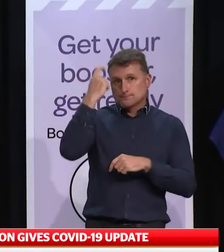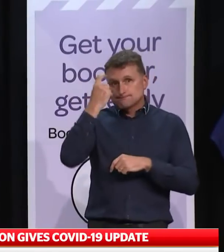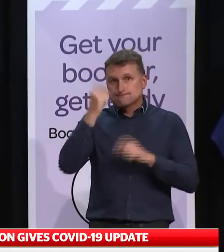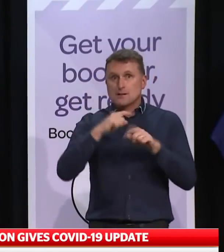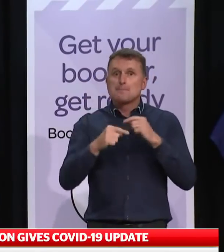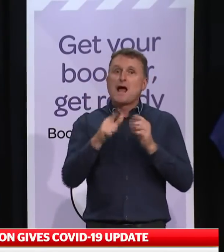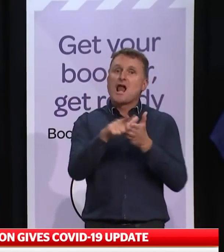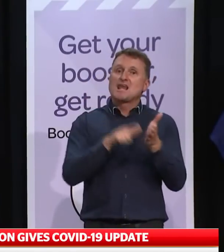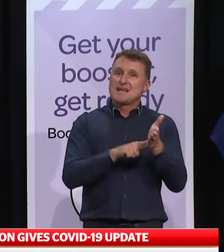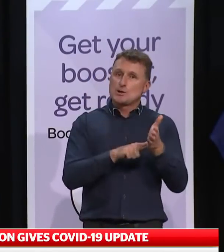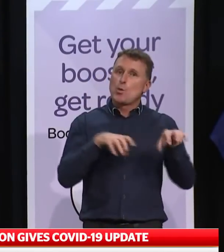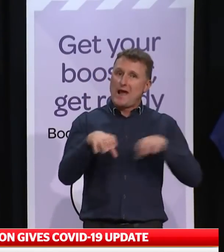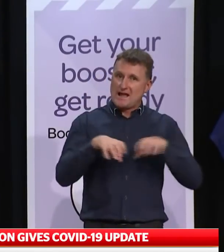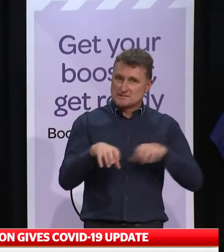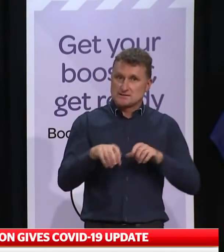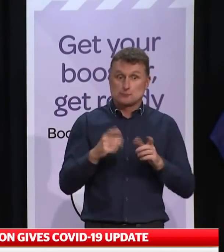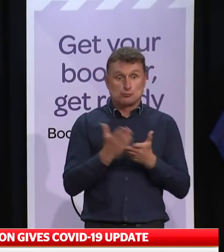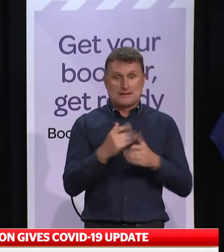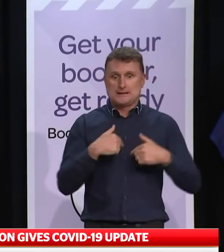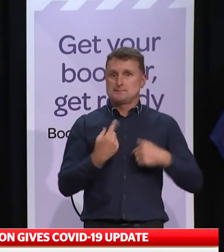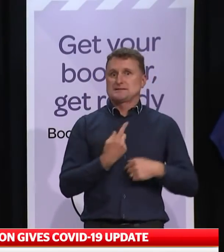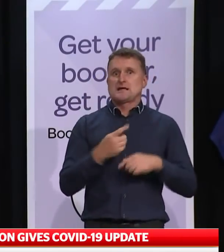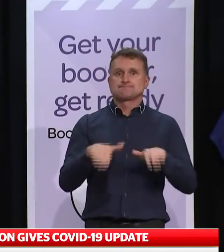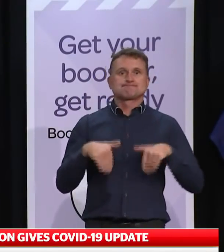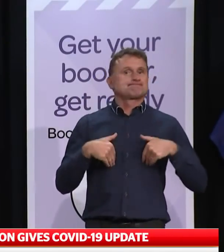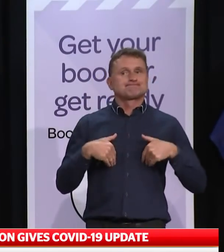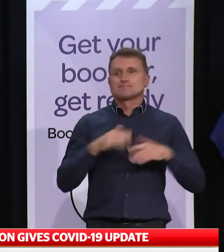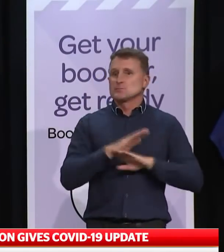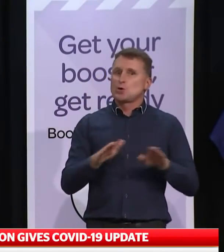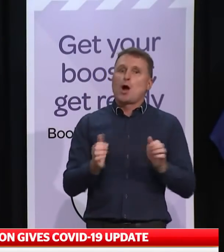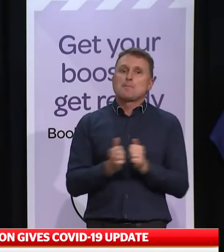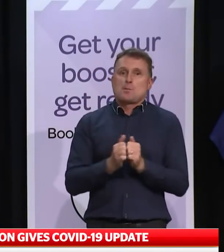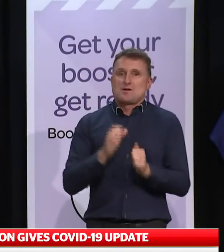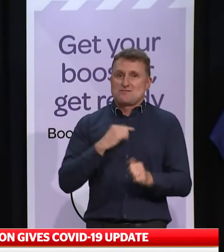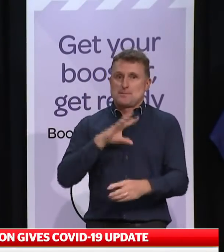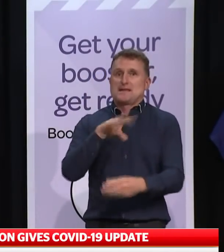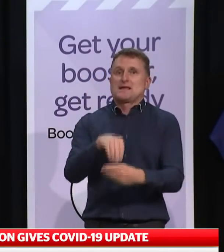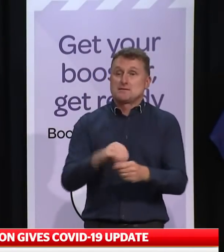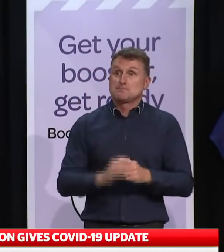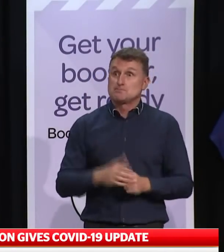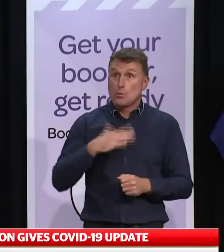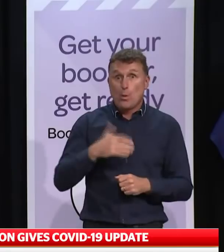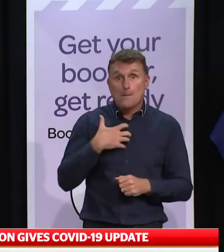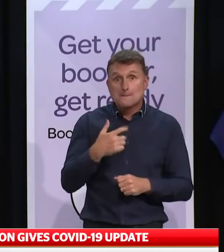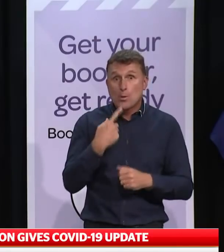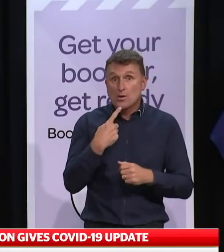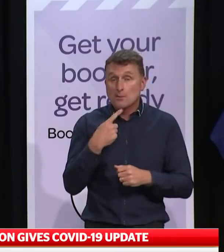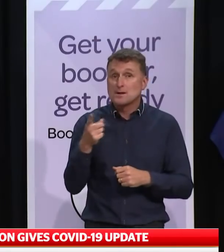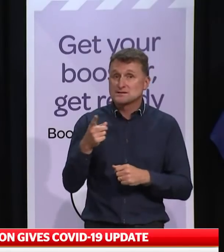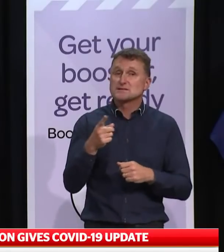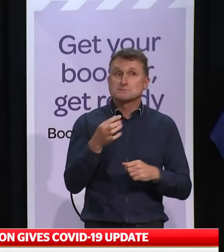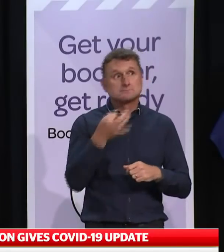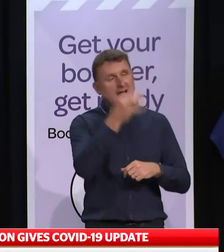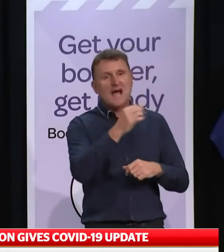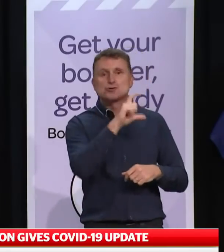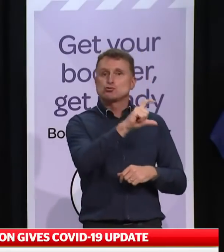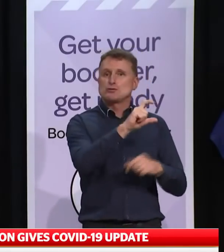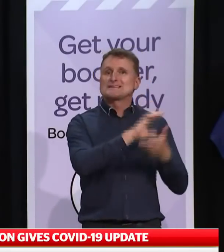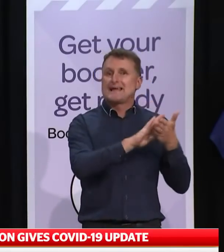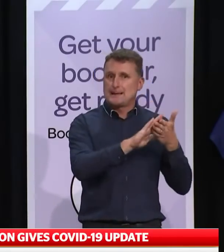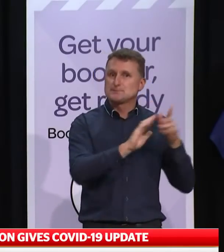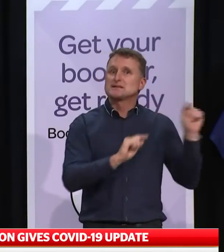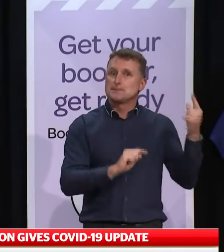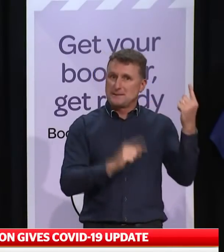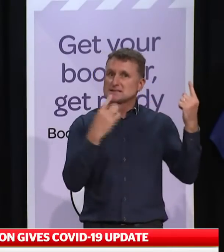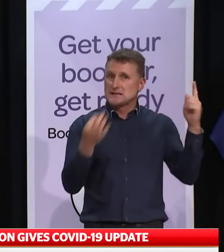matters, and therefore it's not appropriate for me to involve myself in them. If you want to seek further comment from Mr Hipkins, you're welcome to do that, but I suspect